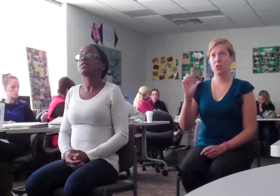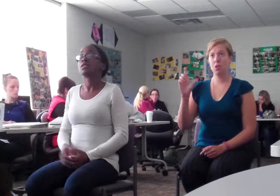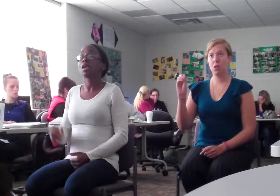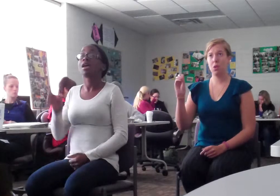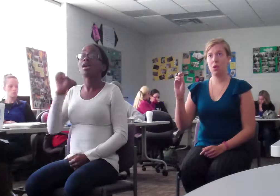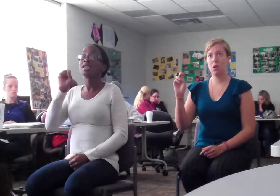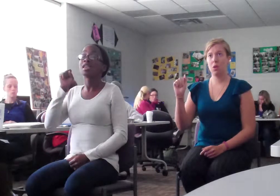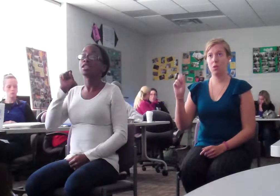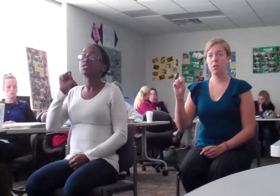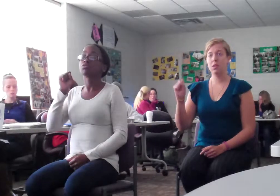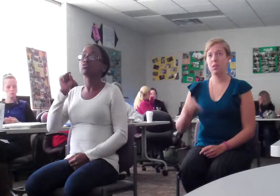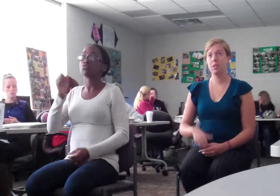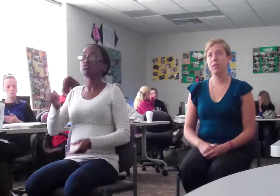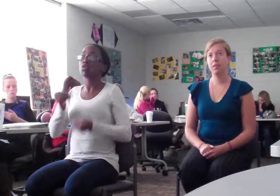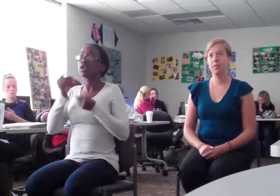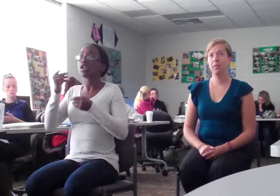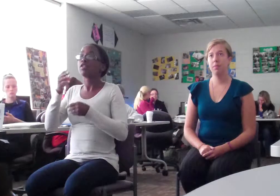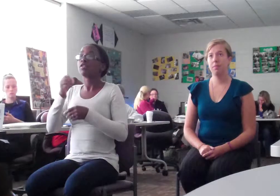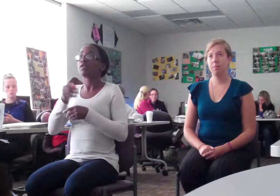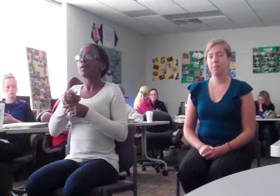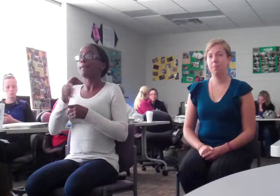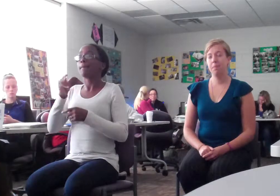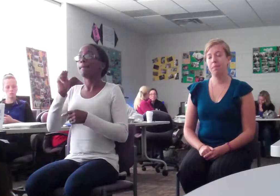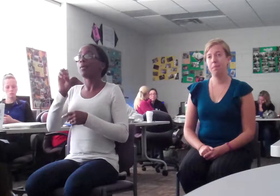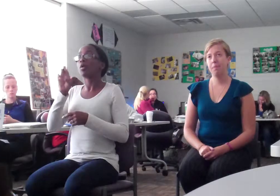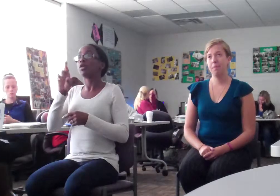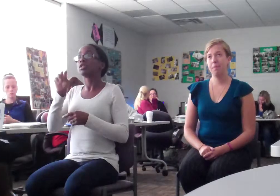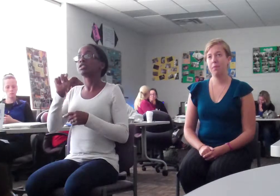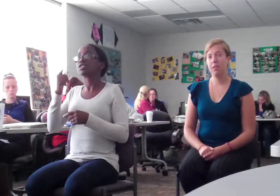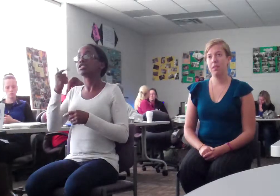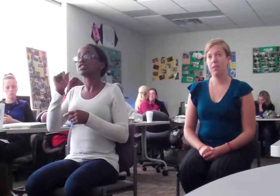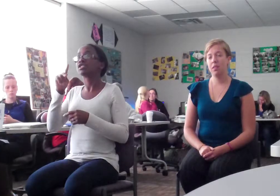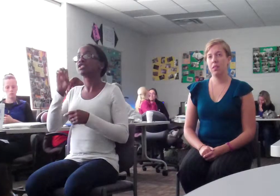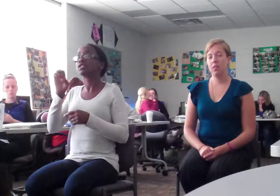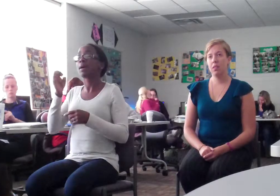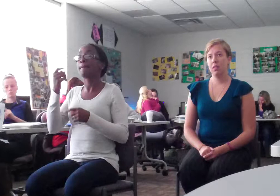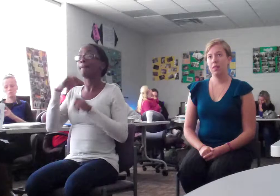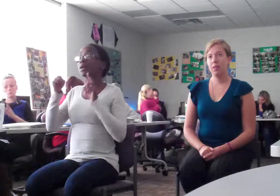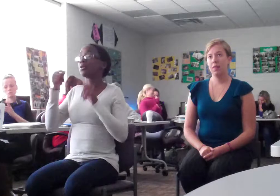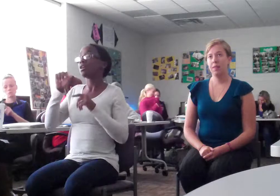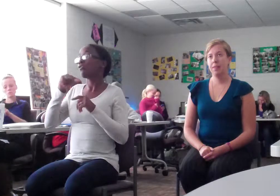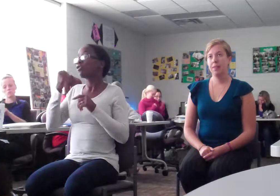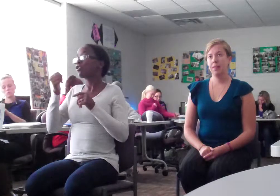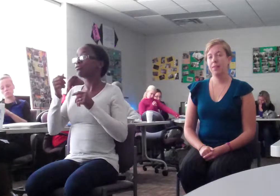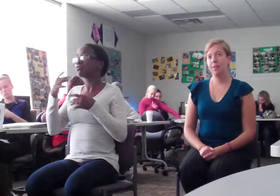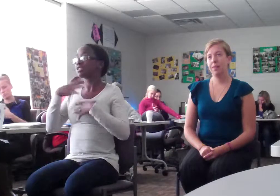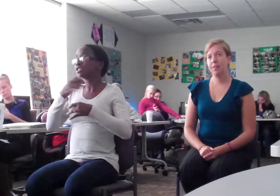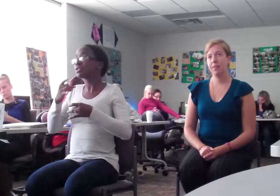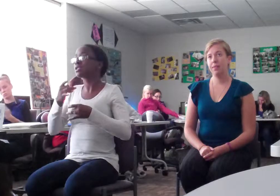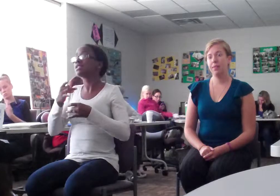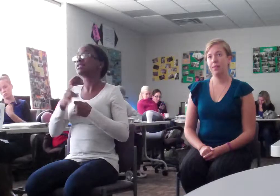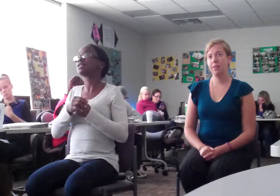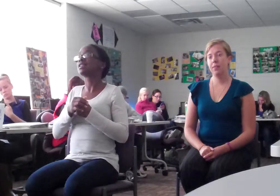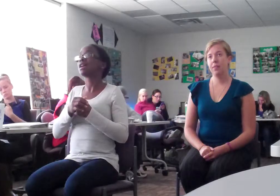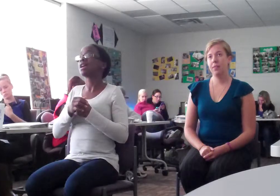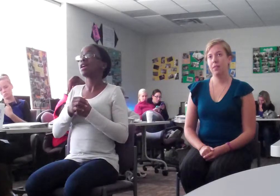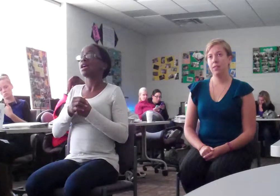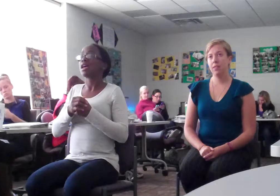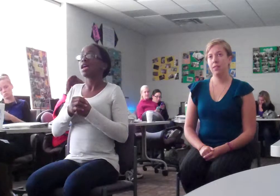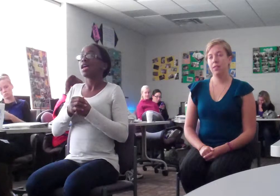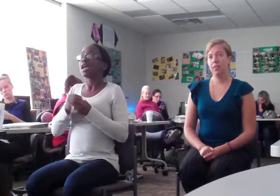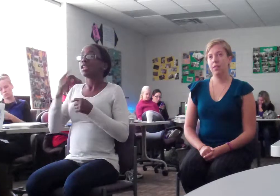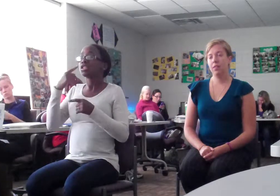Yes, we do give mortgages, but there's something that you might also be interested in that we have. It's called an asset